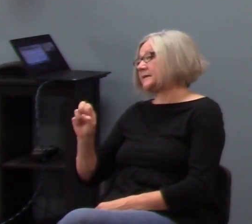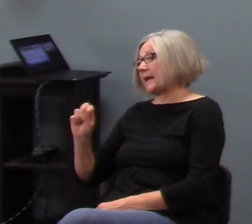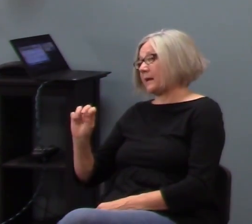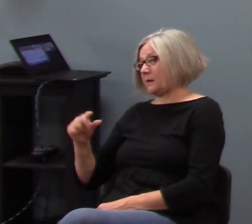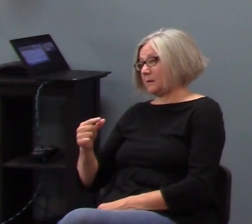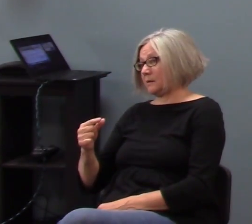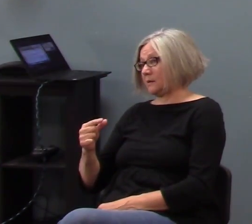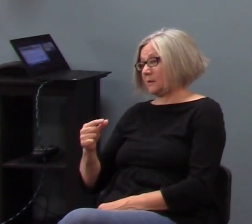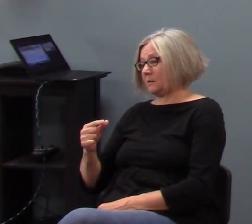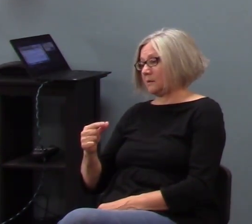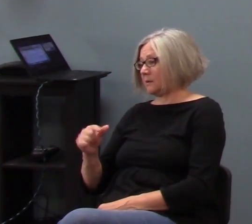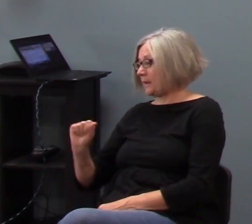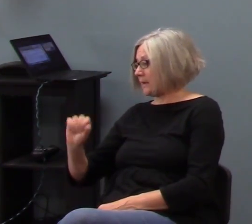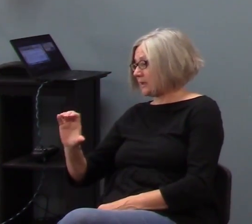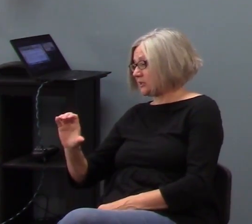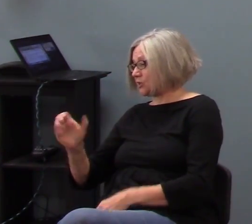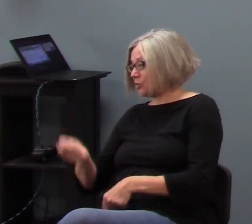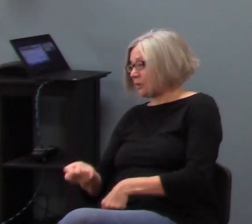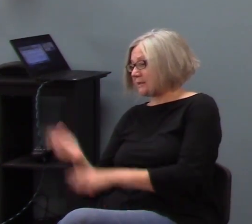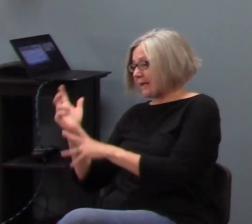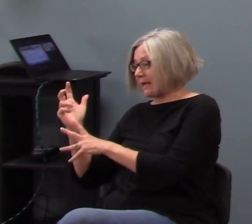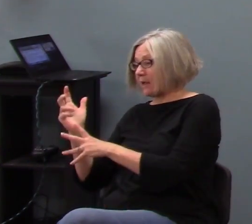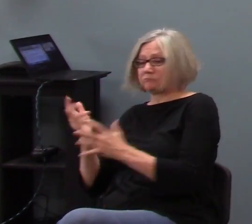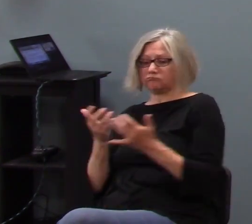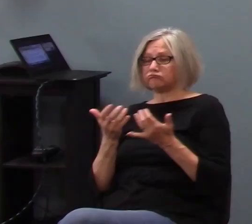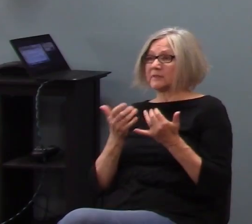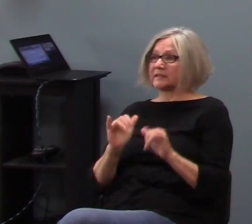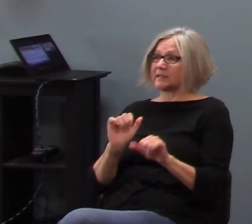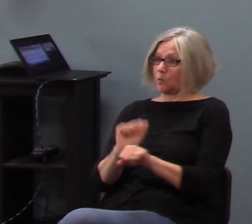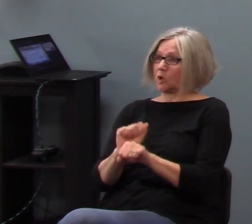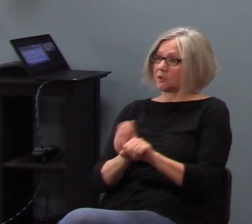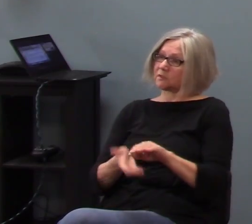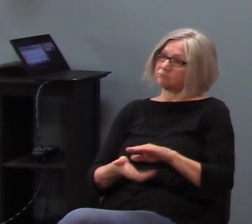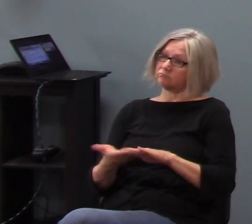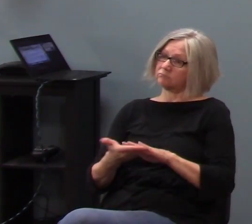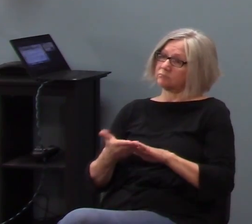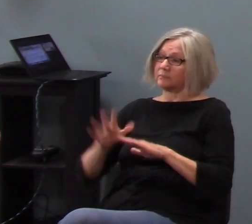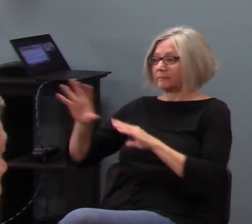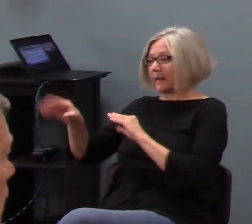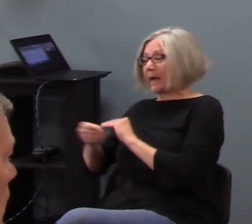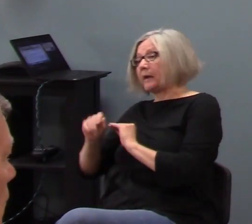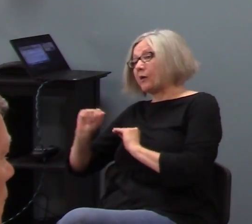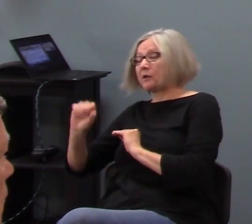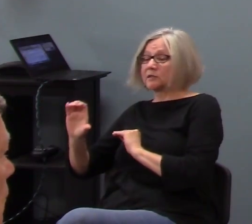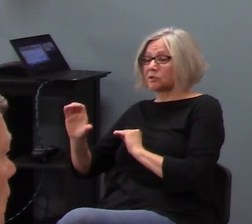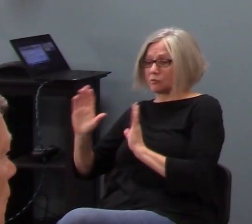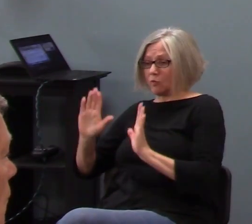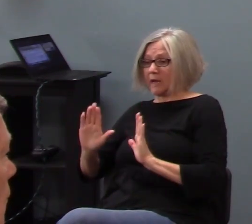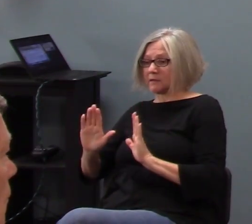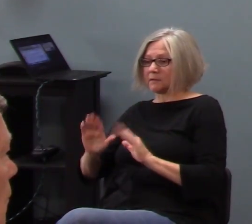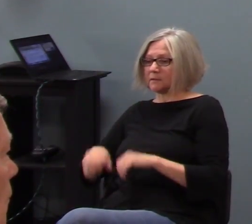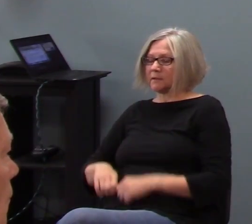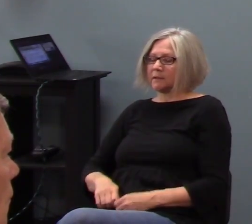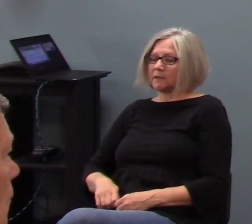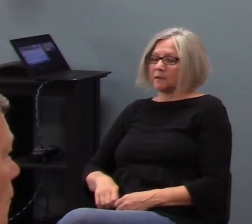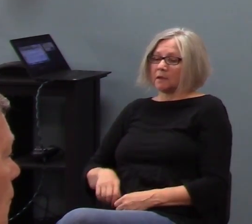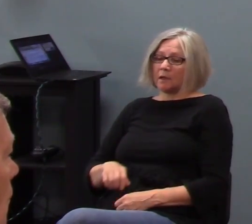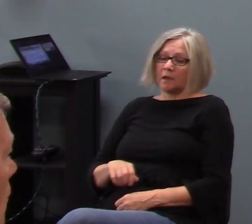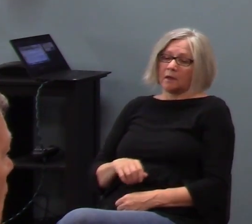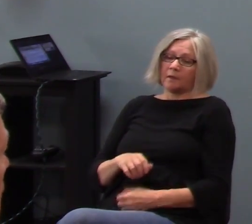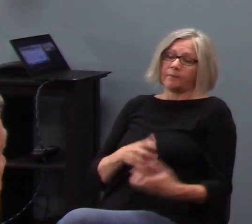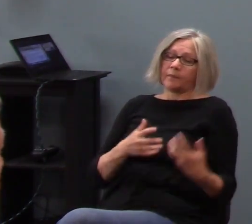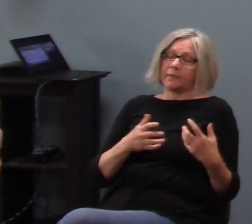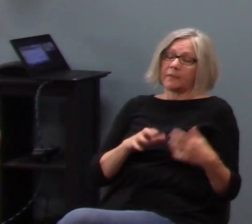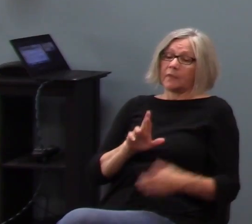You can take out an air conditioner and it still works. So adding an air conditioner, sure, that's great. You can take out a radiator if you have the hood